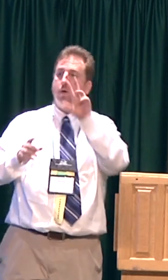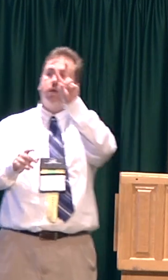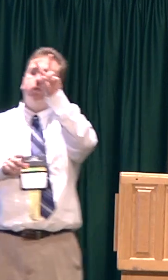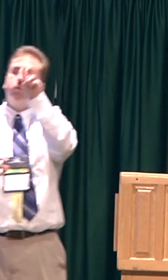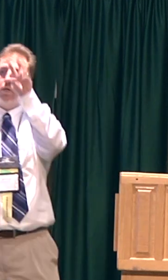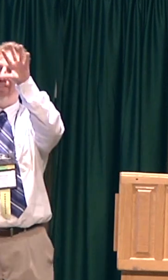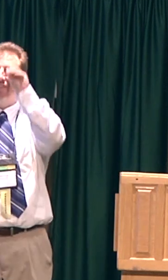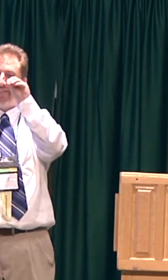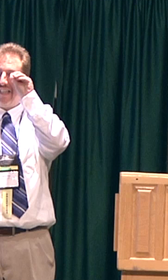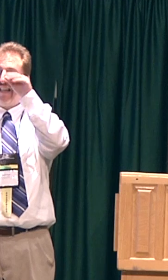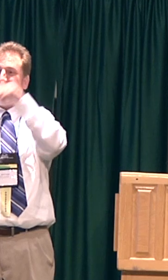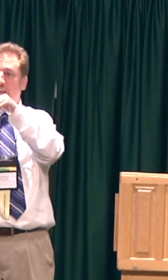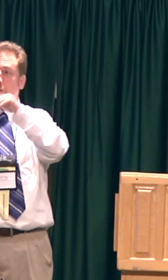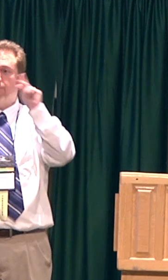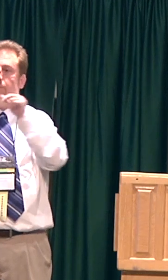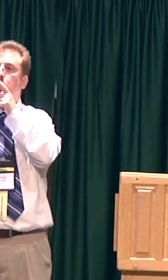deaf, and approximately